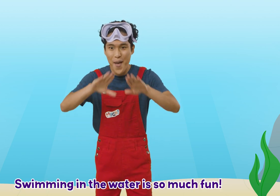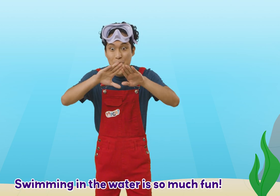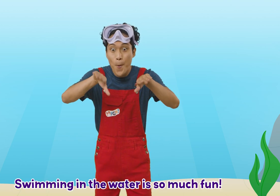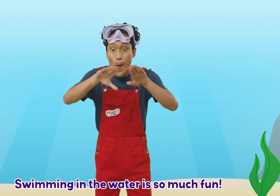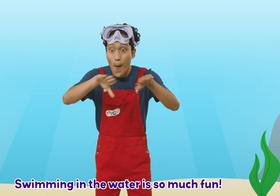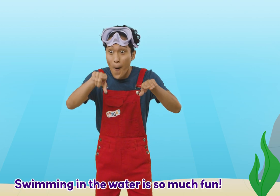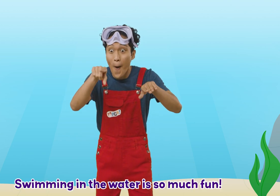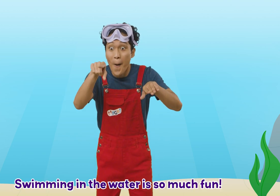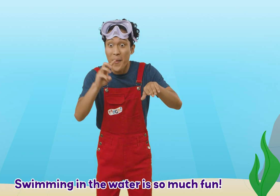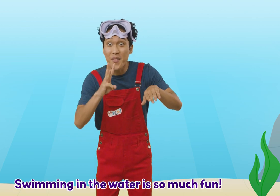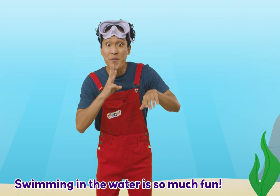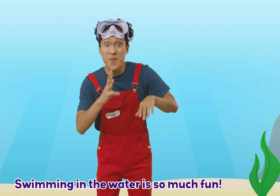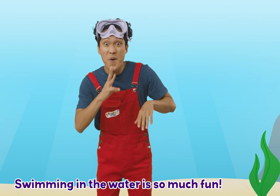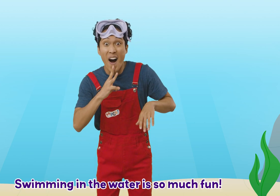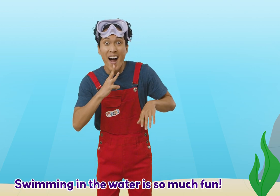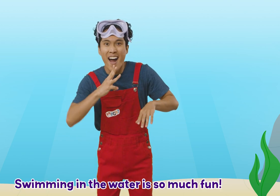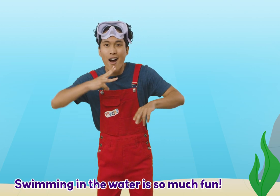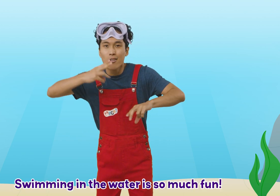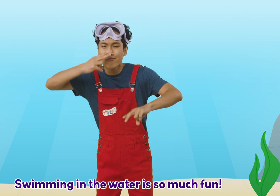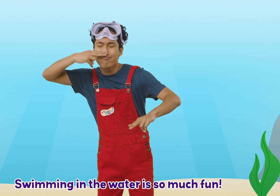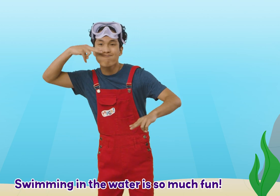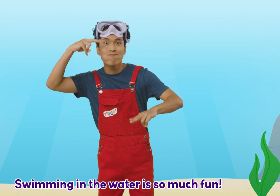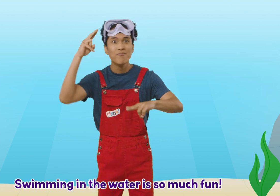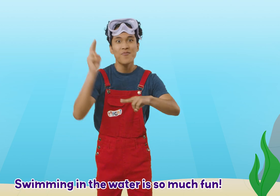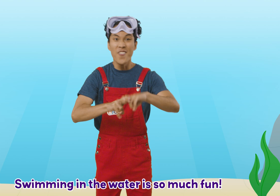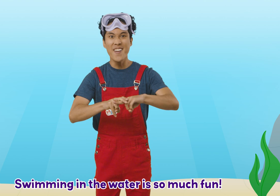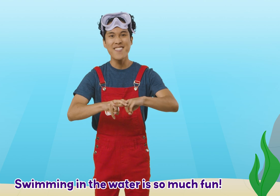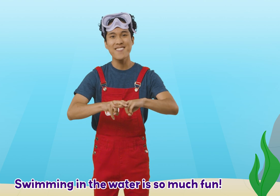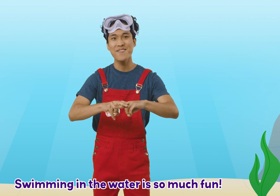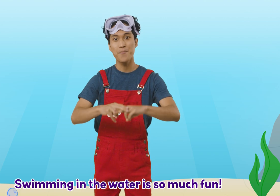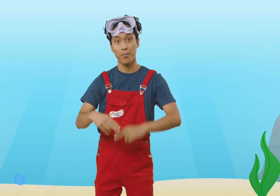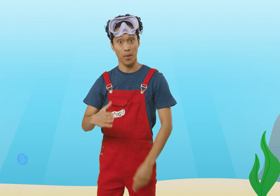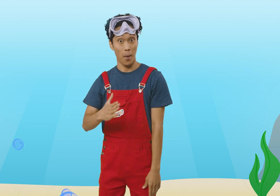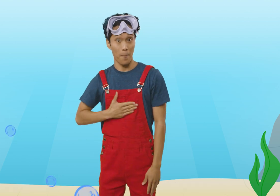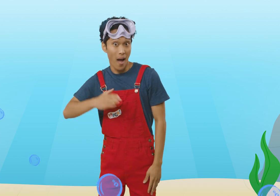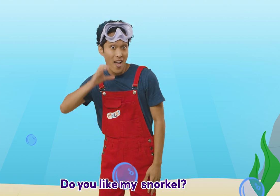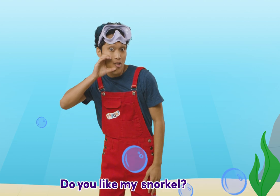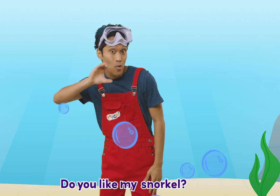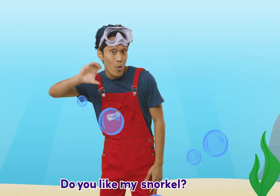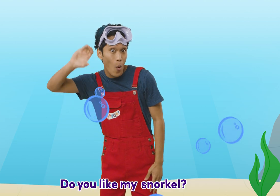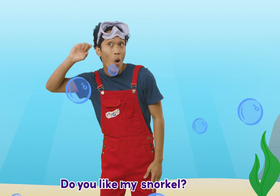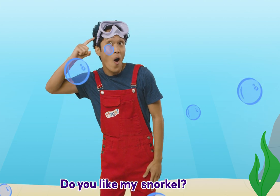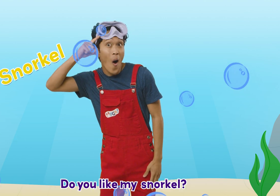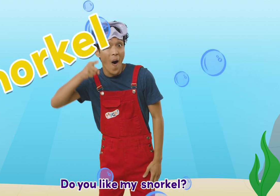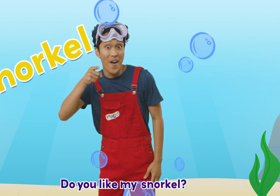Swimming in the water is so much fun. Do you like my snorkel?